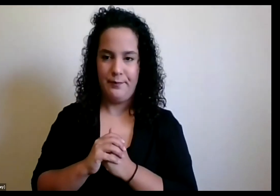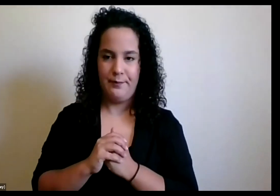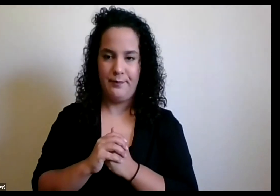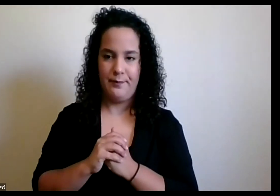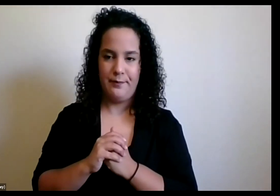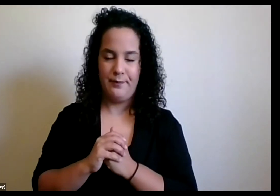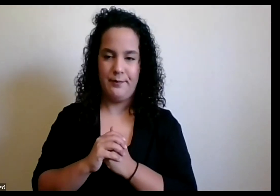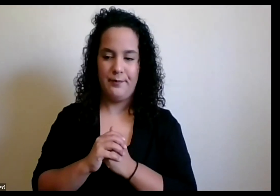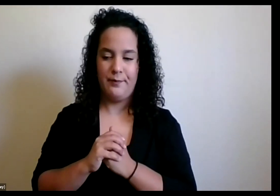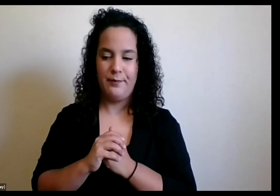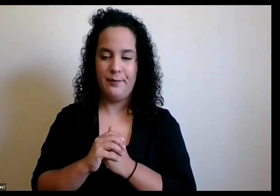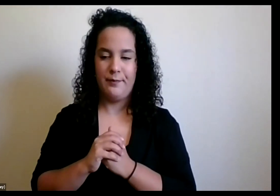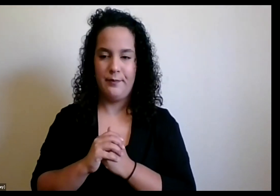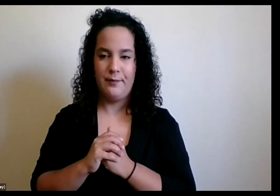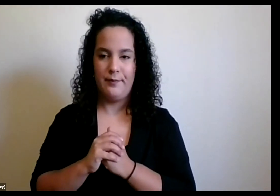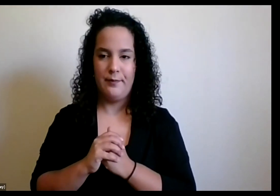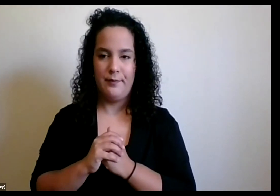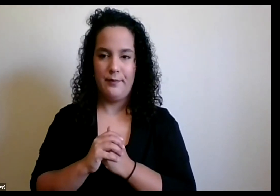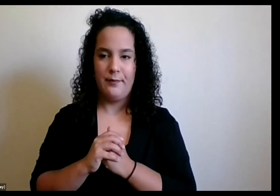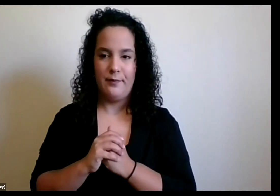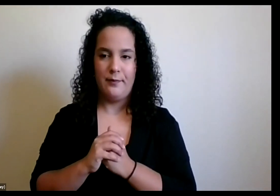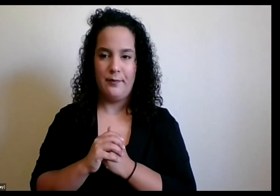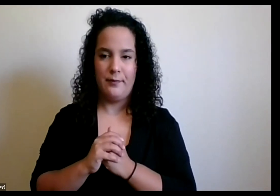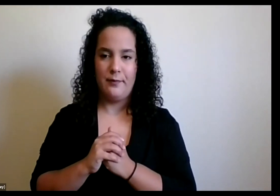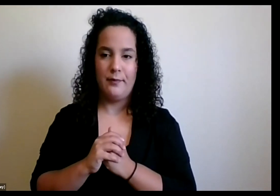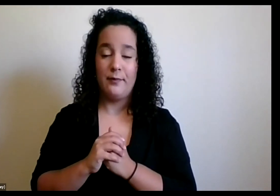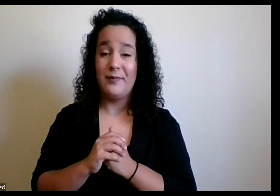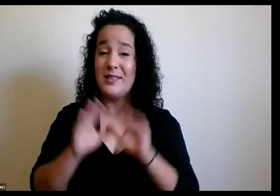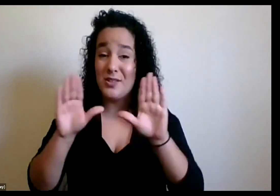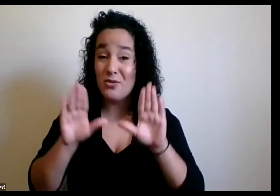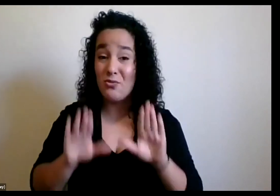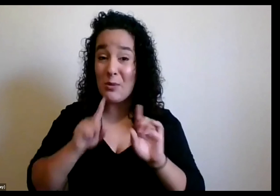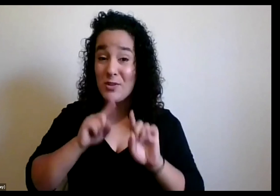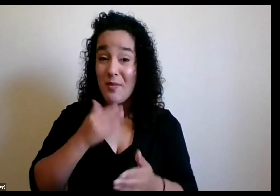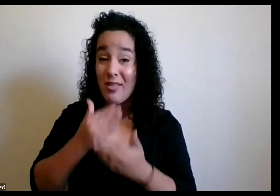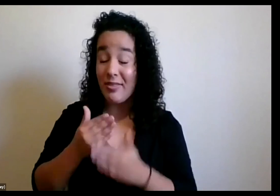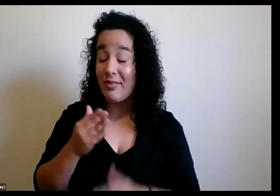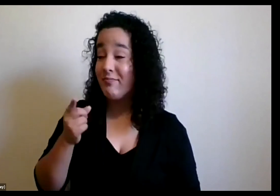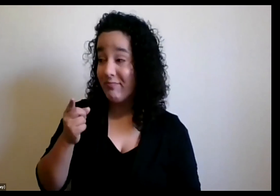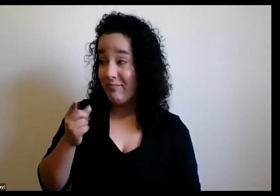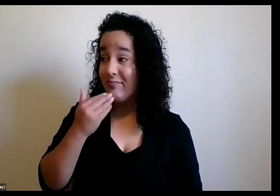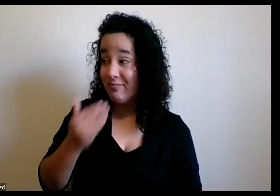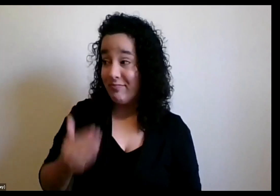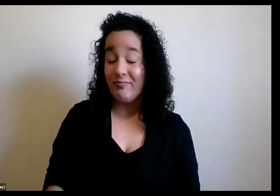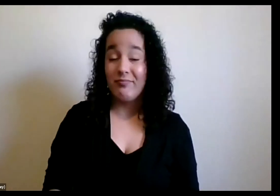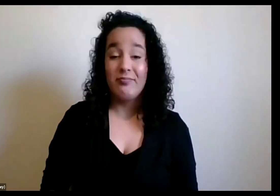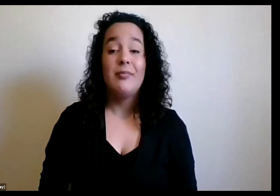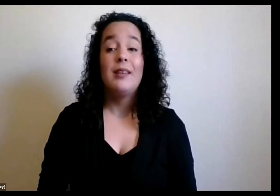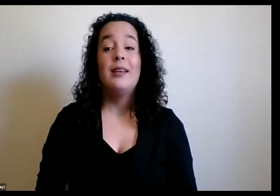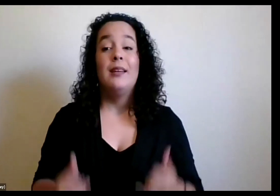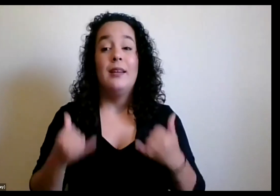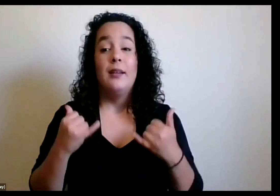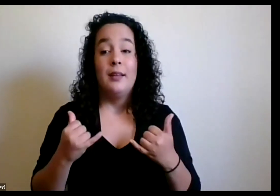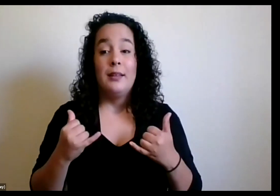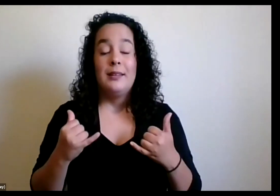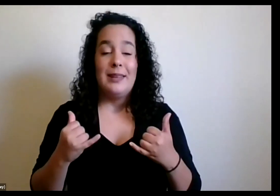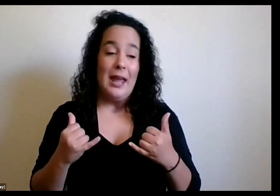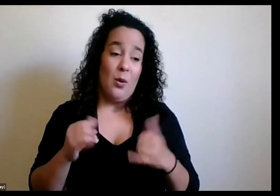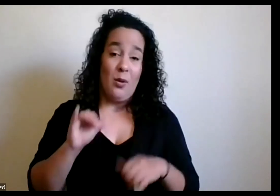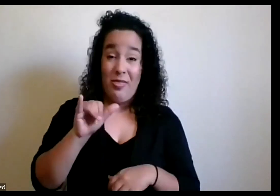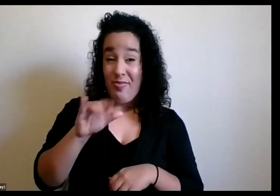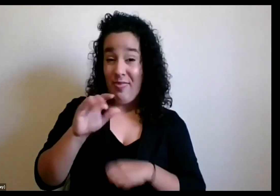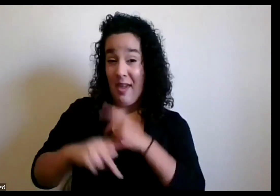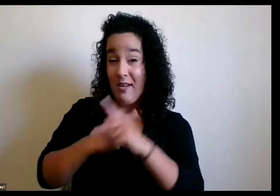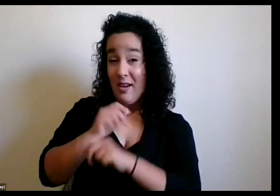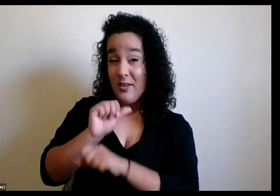Mm-hmm. Yeah. And so it's a great, great response. Talk a little bit about how this work can be useful in some of